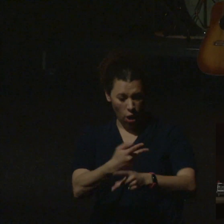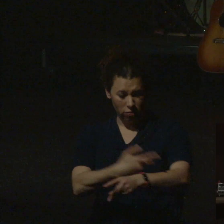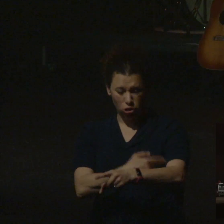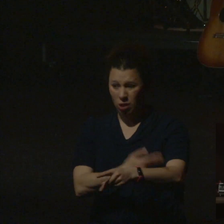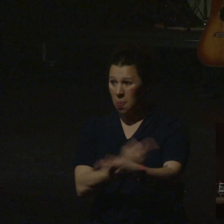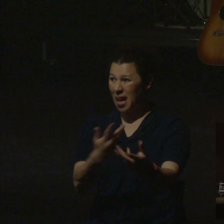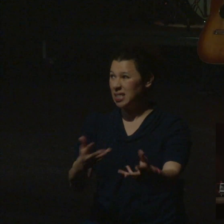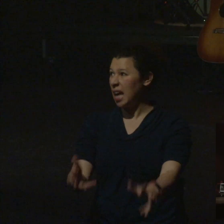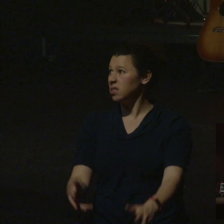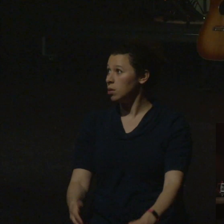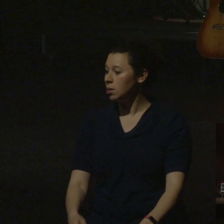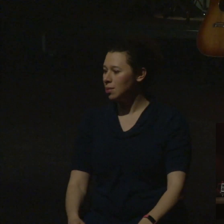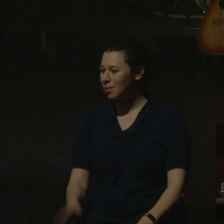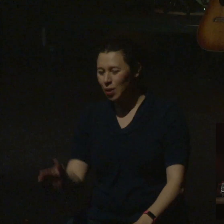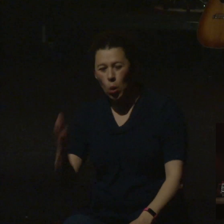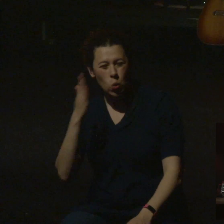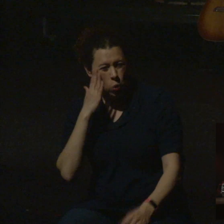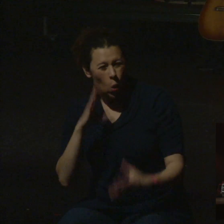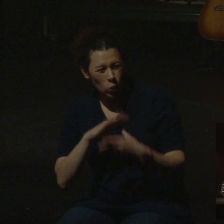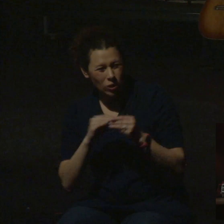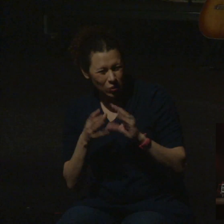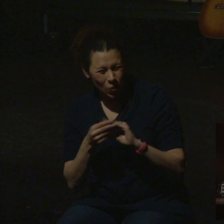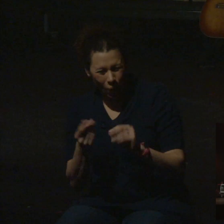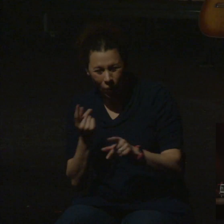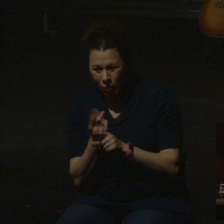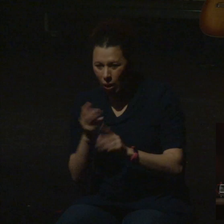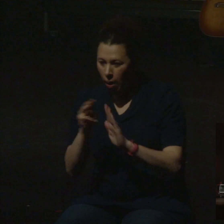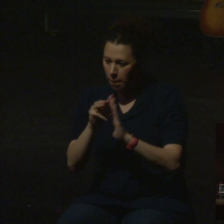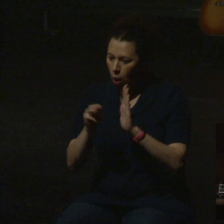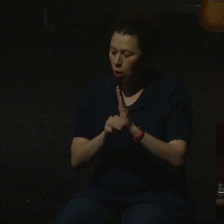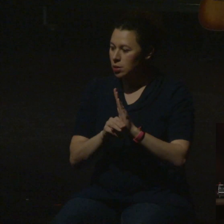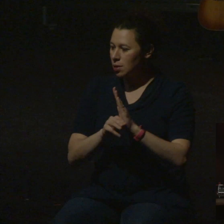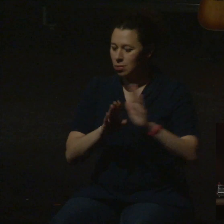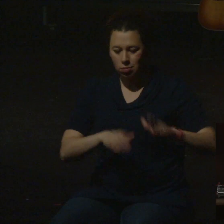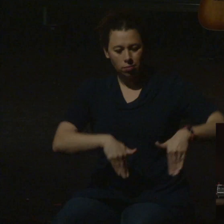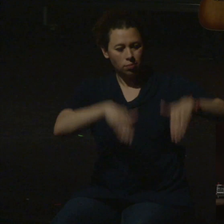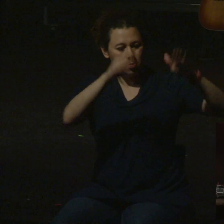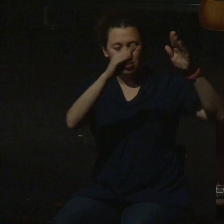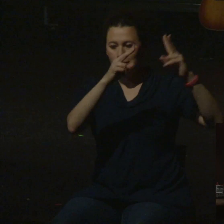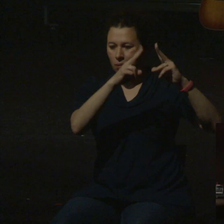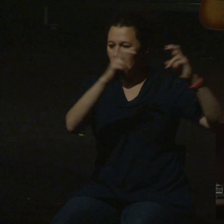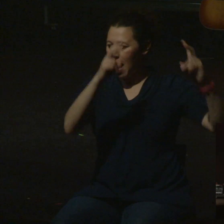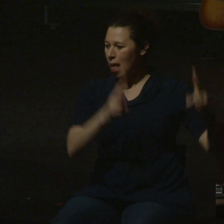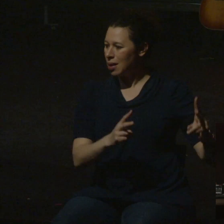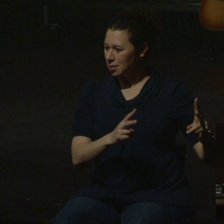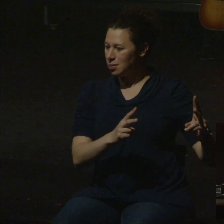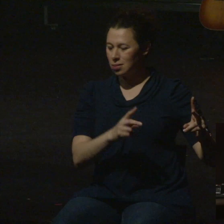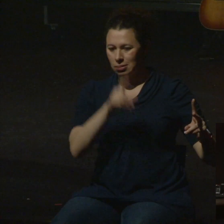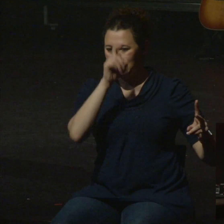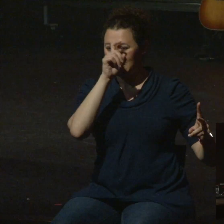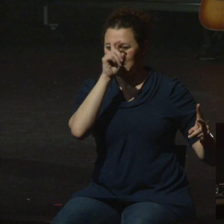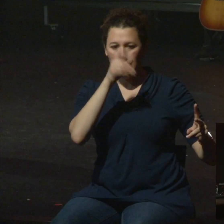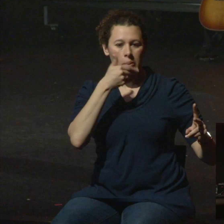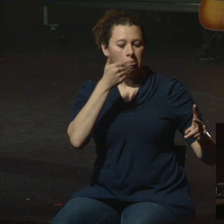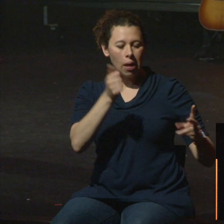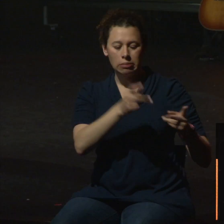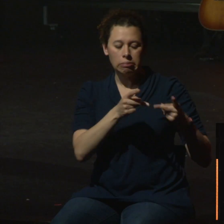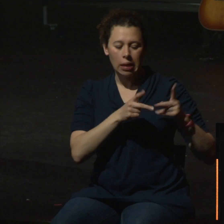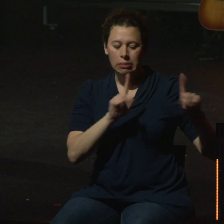the thing. We know the story, hopefully. Moses is raised up in the palace, like the best place to ever